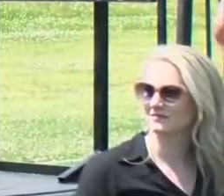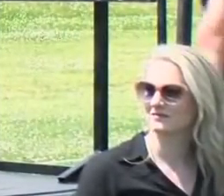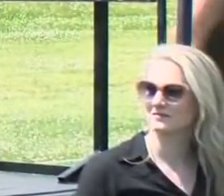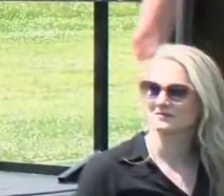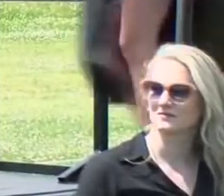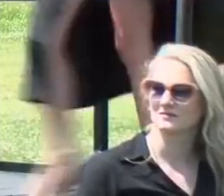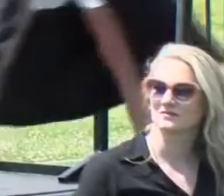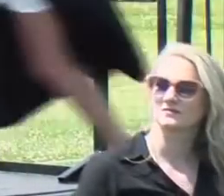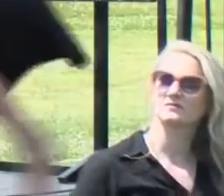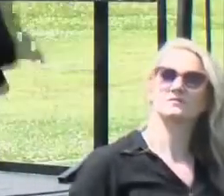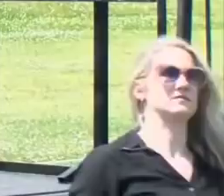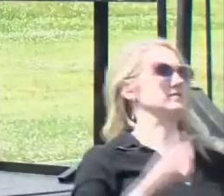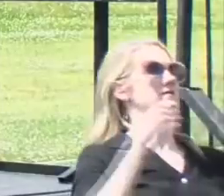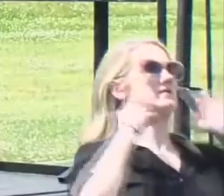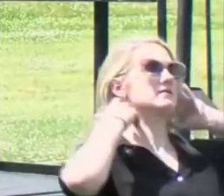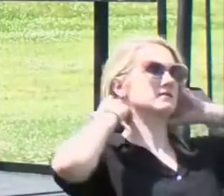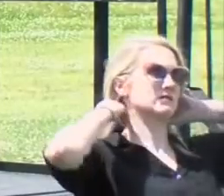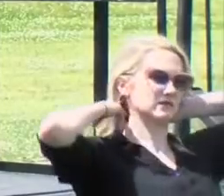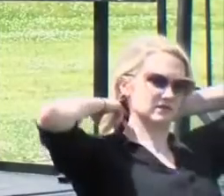Mackenzie Campbell,